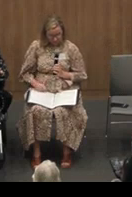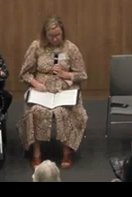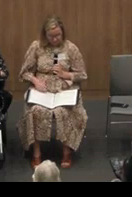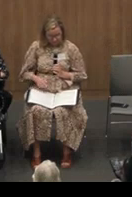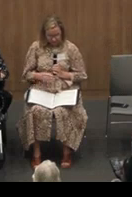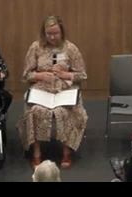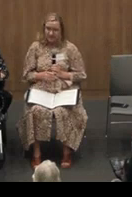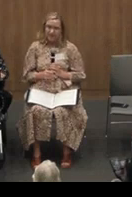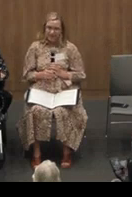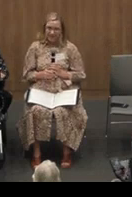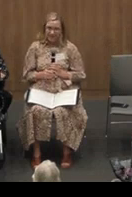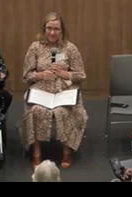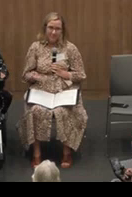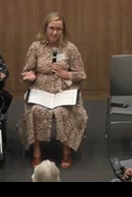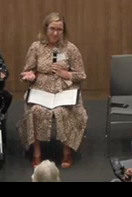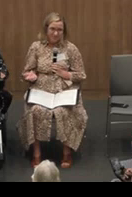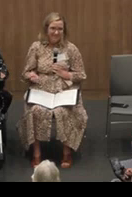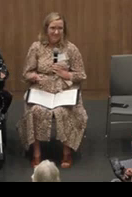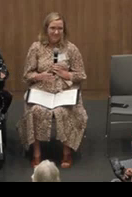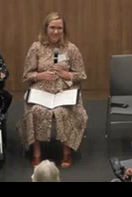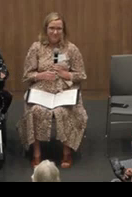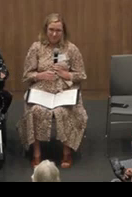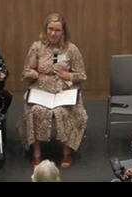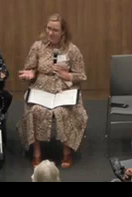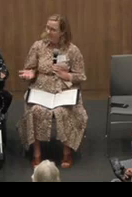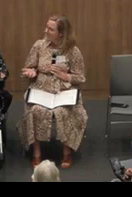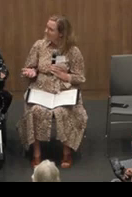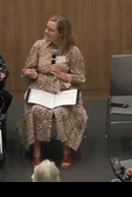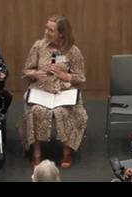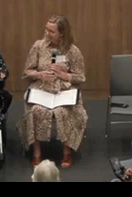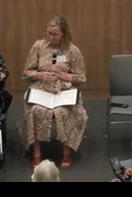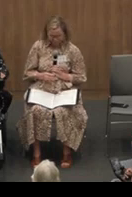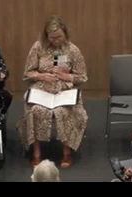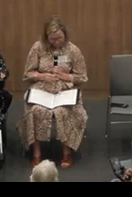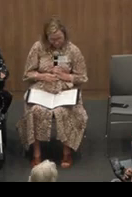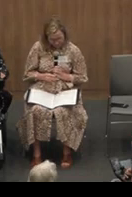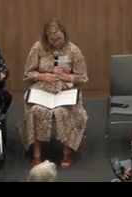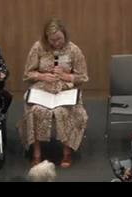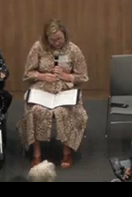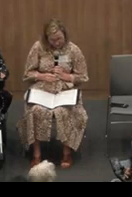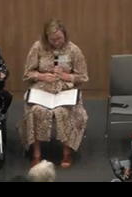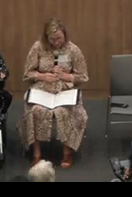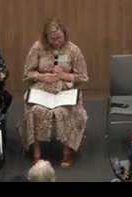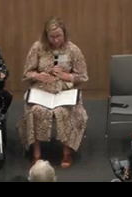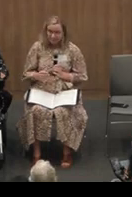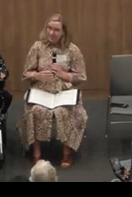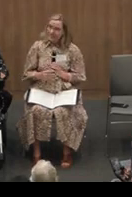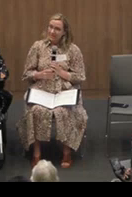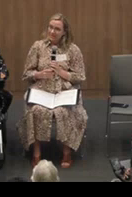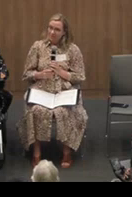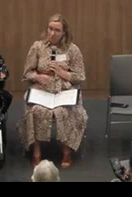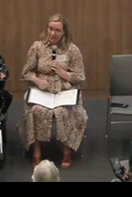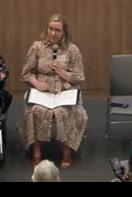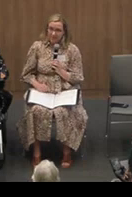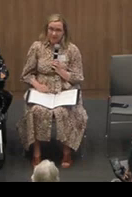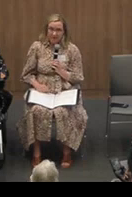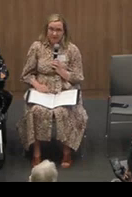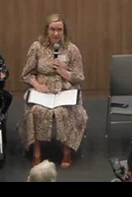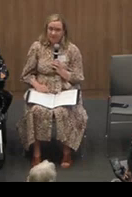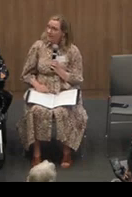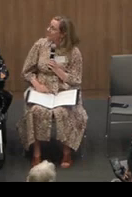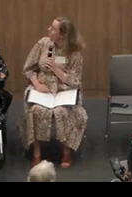to silent, and in the unlikely case of an emergency, just follow the directions of the staff. Can all attendees that are joining